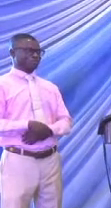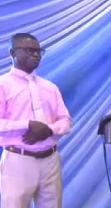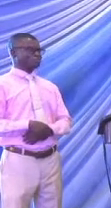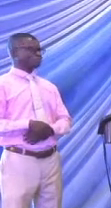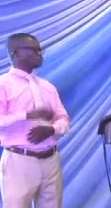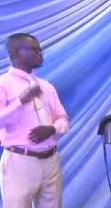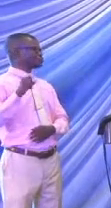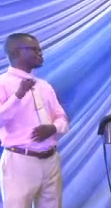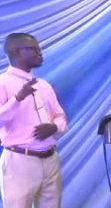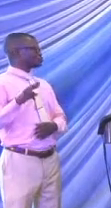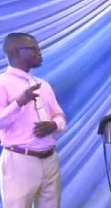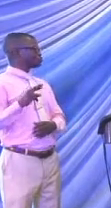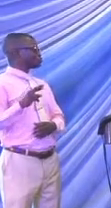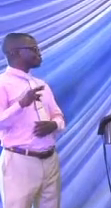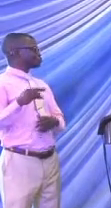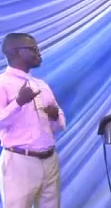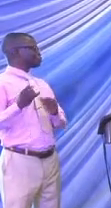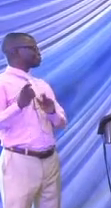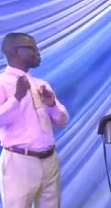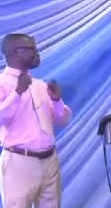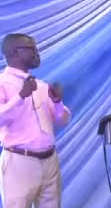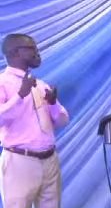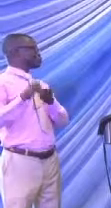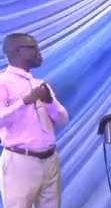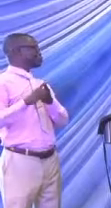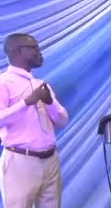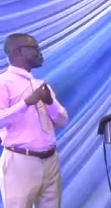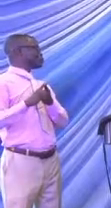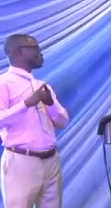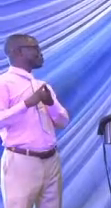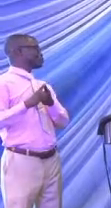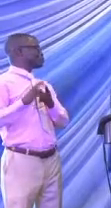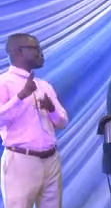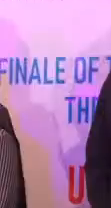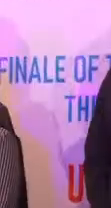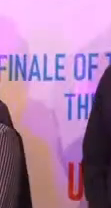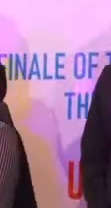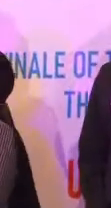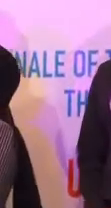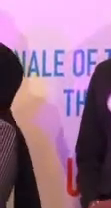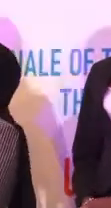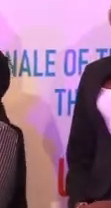Sir, you can now present to Veritas University.